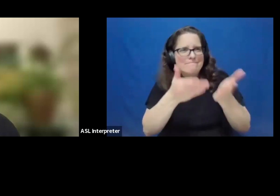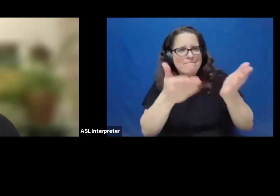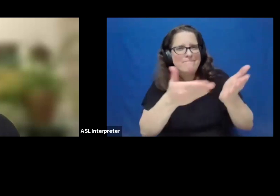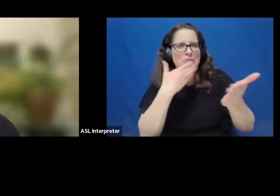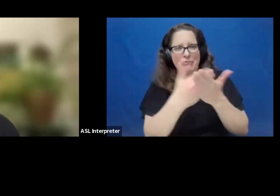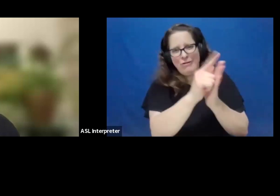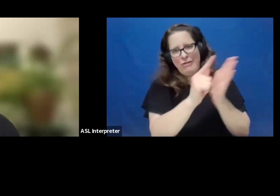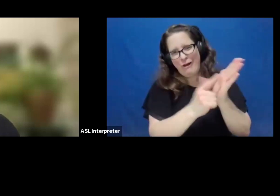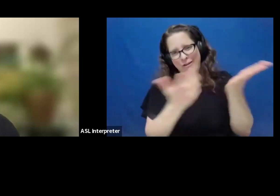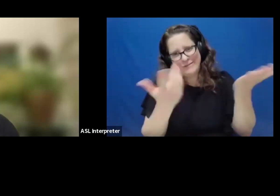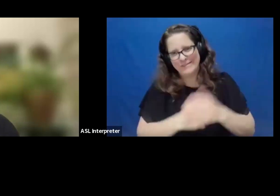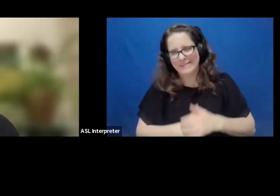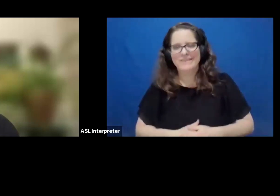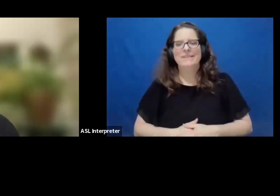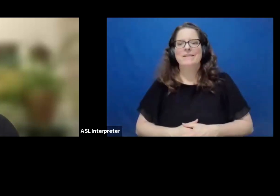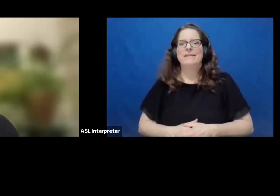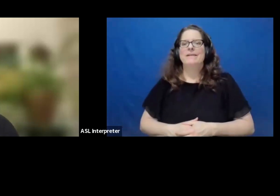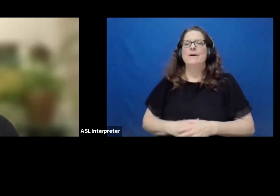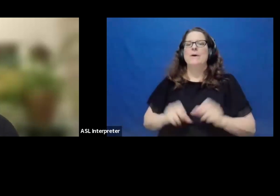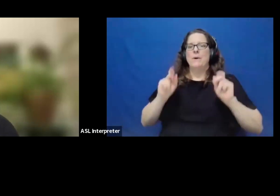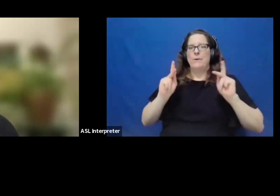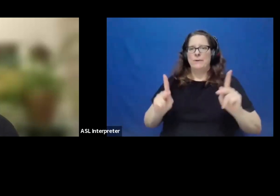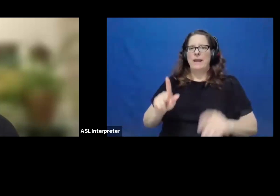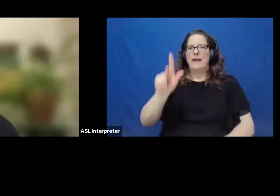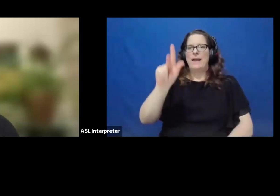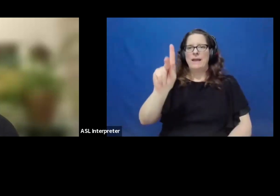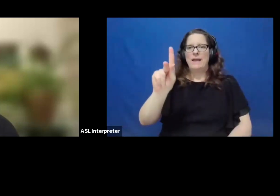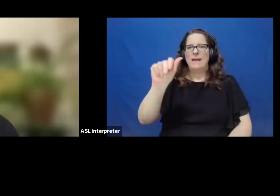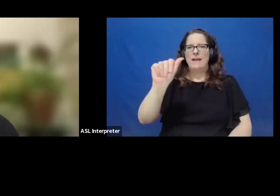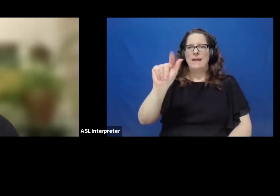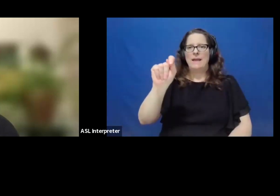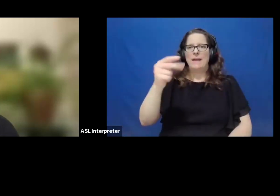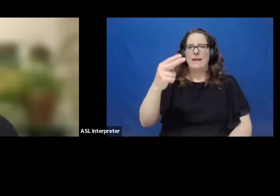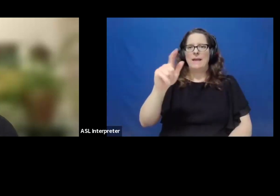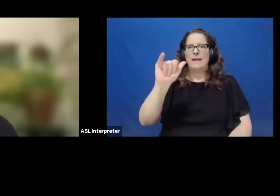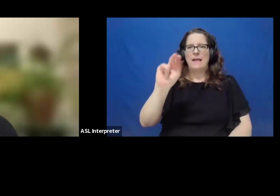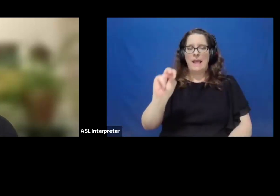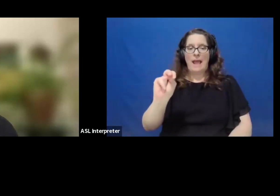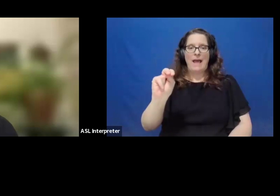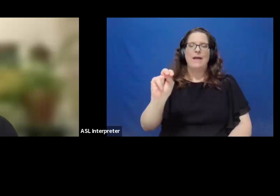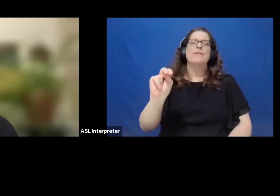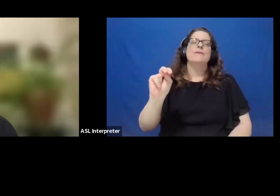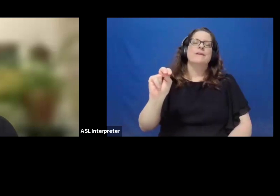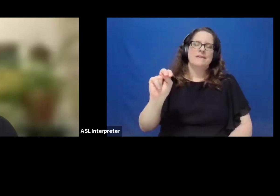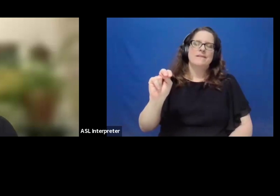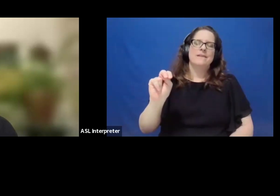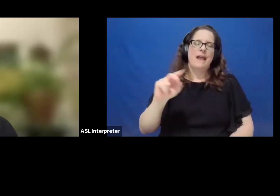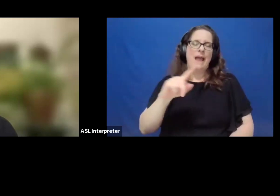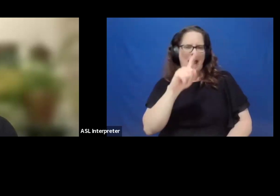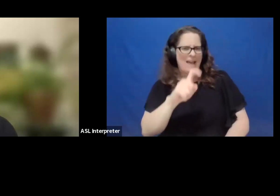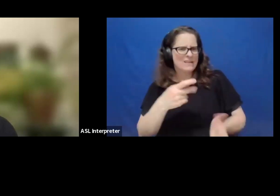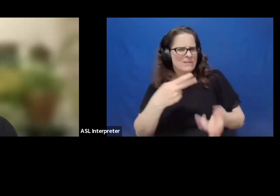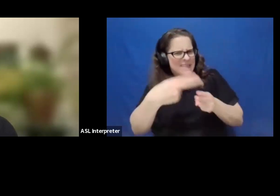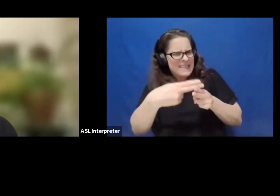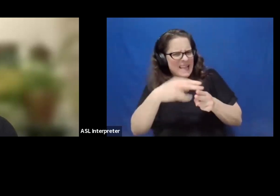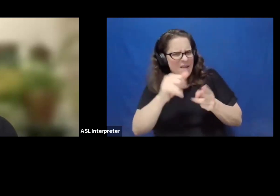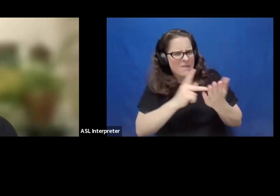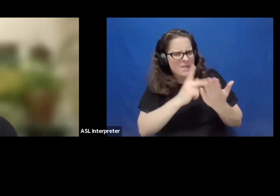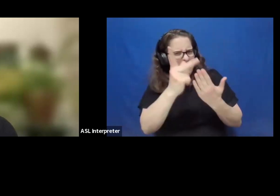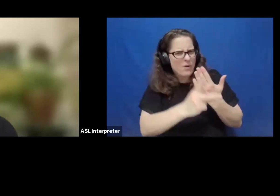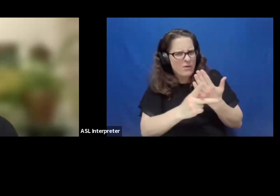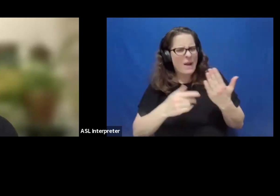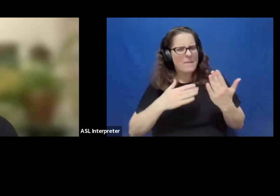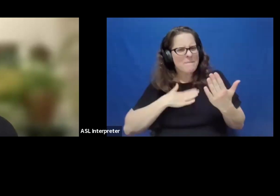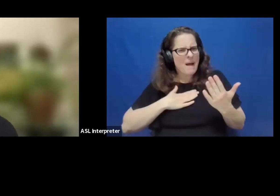Okay, Catherine asks, what is the name of this program? My son constantly earns more than $2,000 monthly.